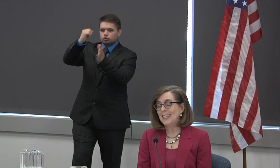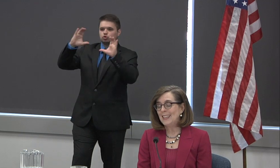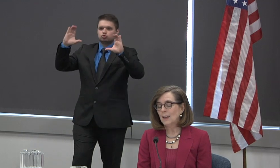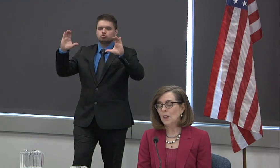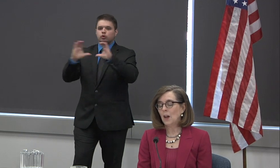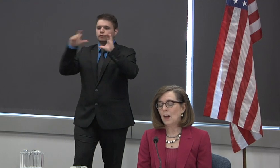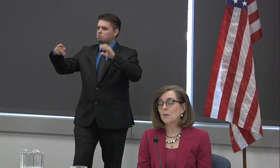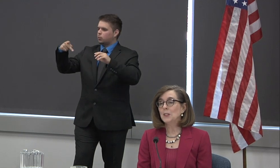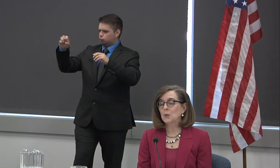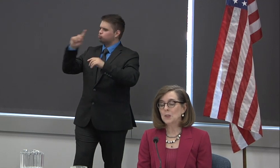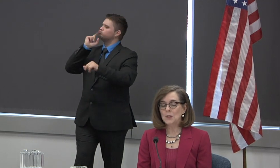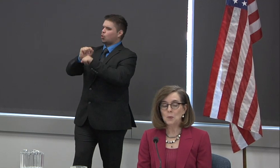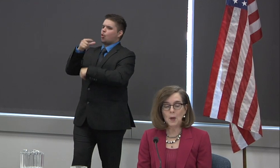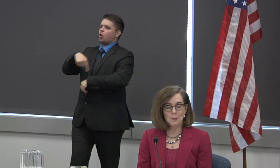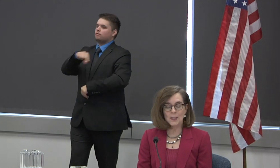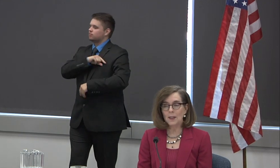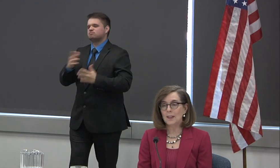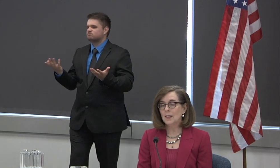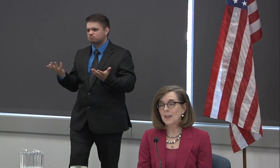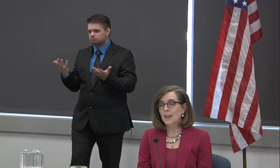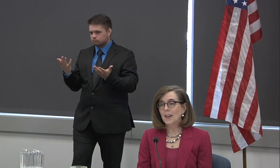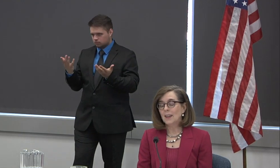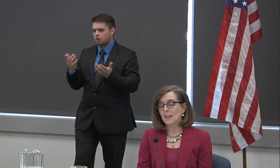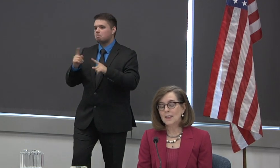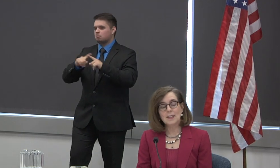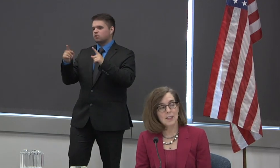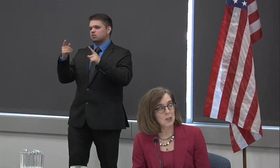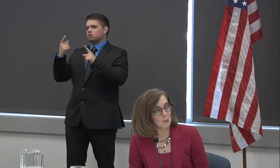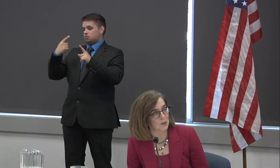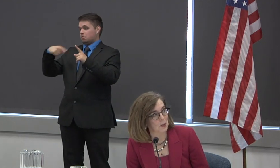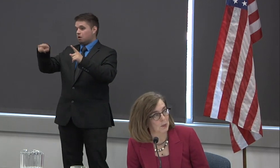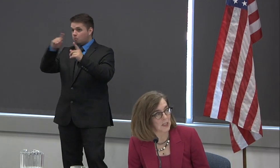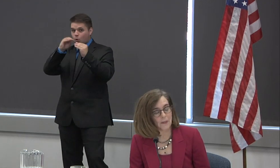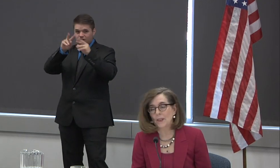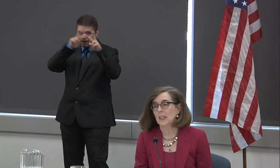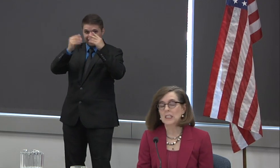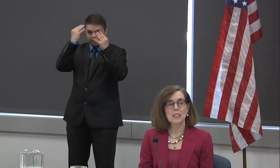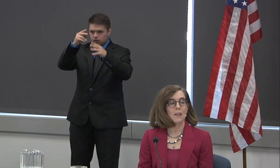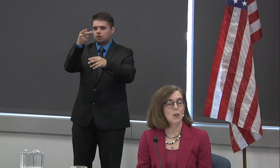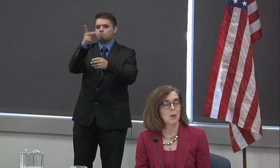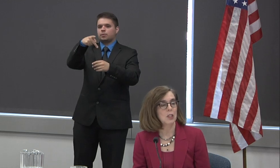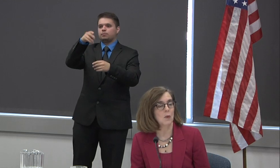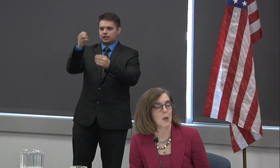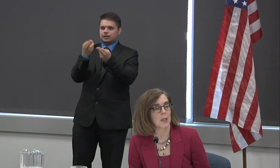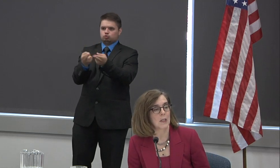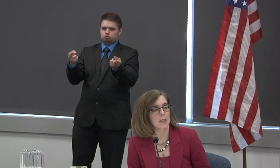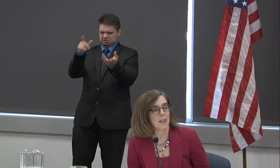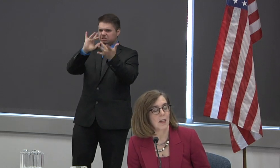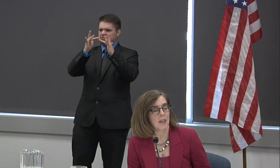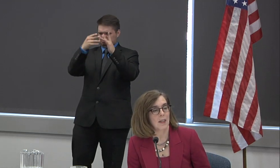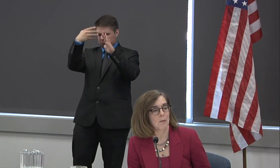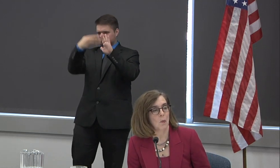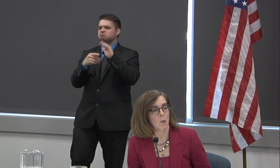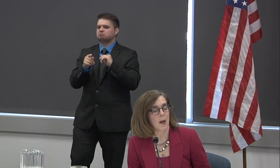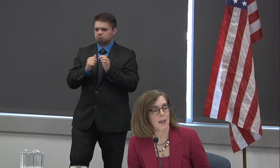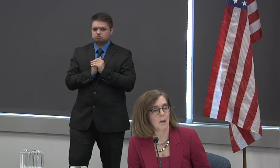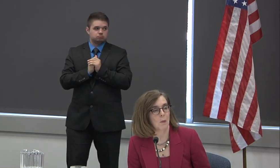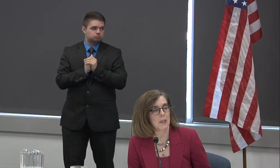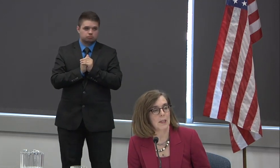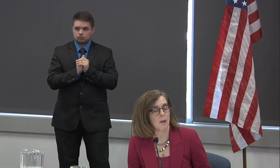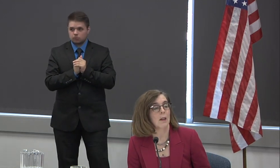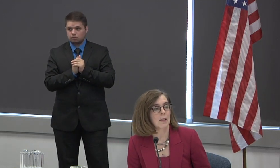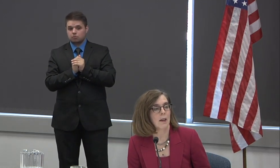PPE resources website. And in terms of specifics, the question was, why aren't